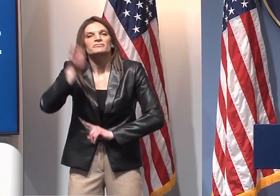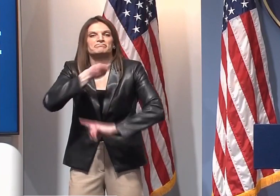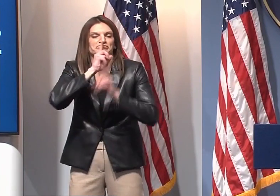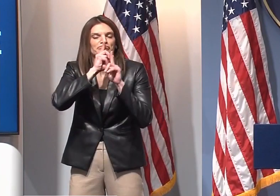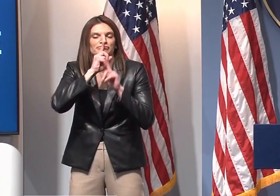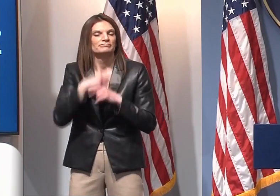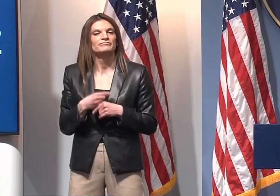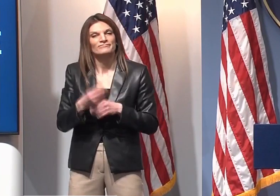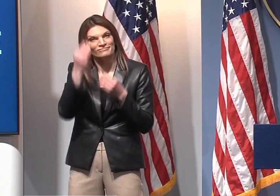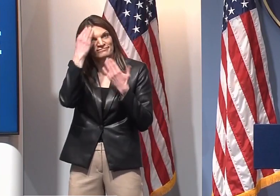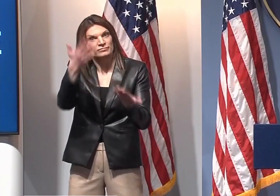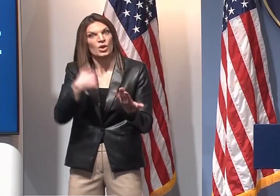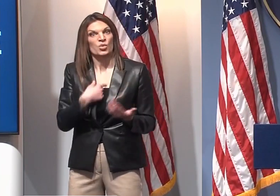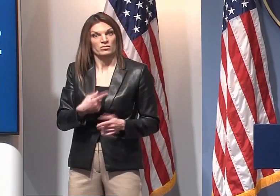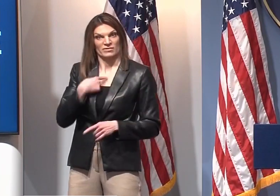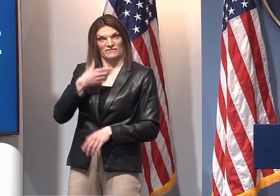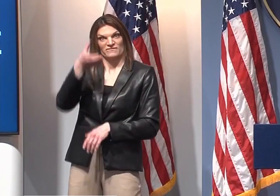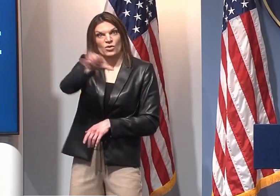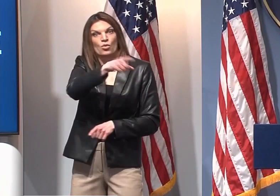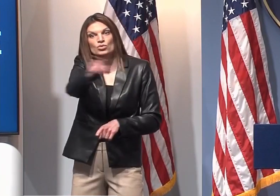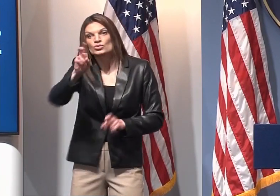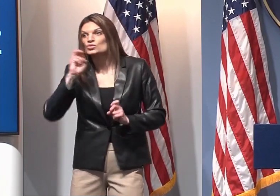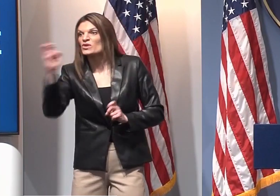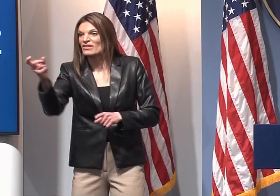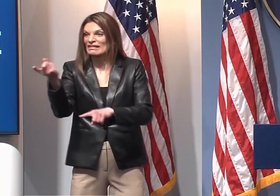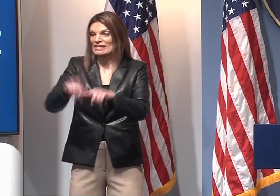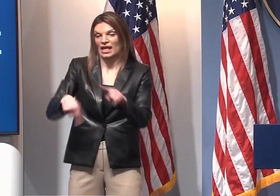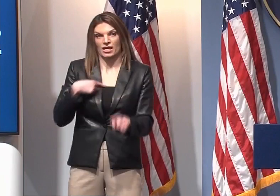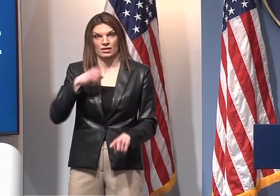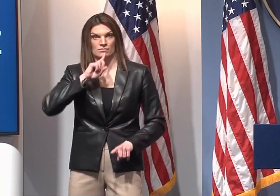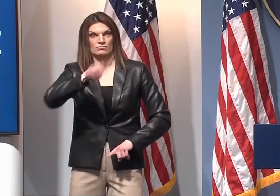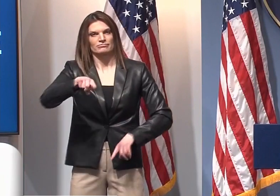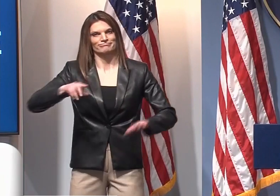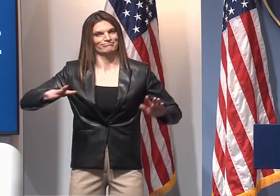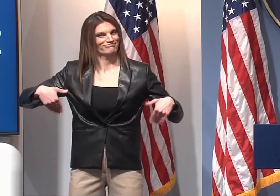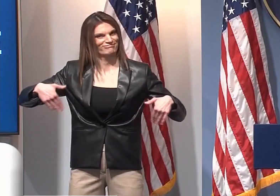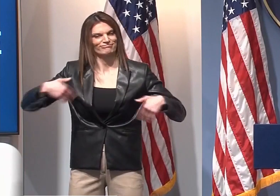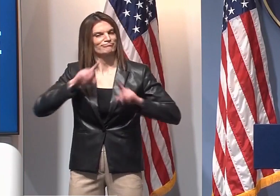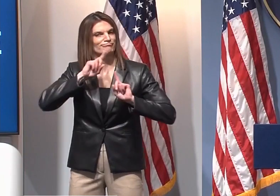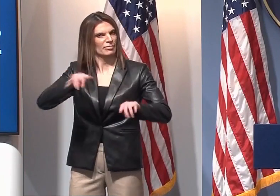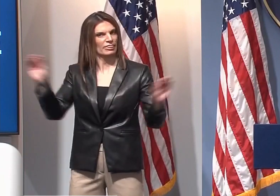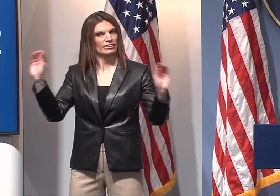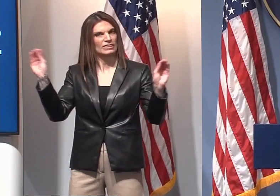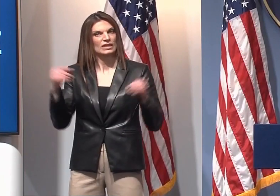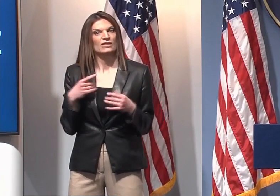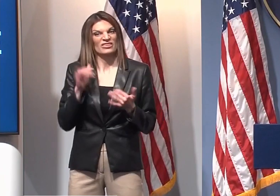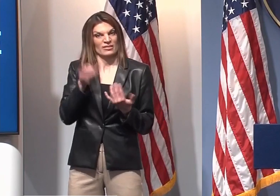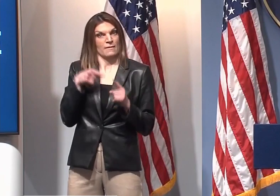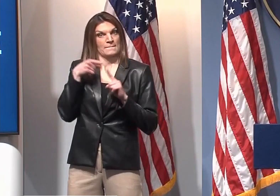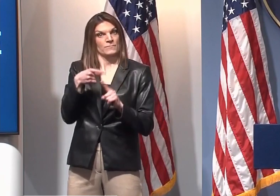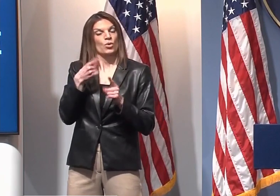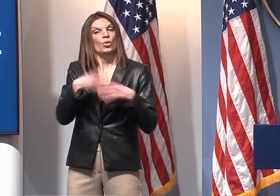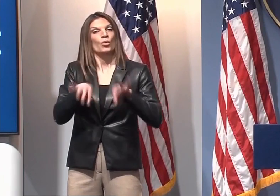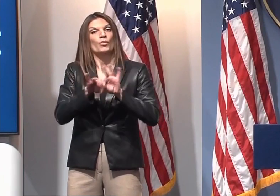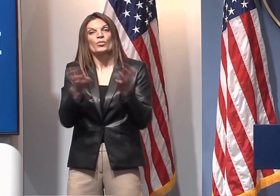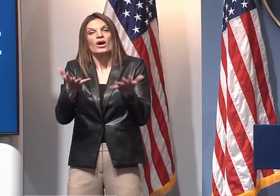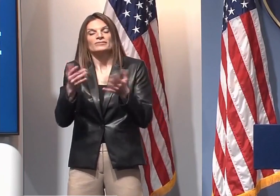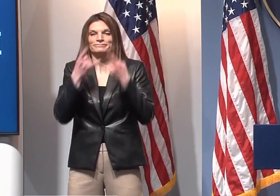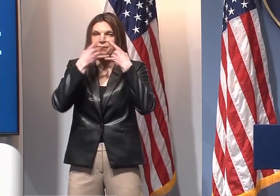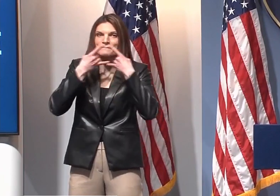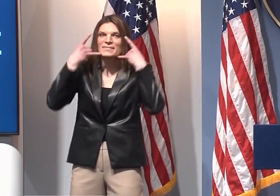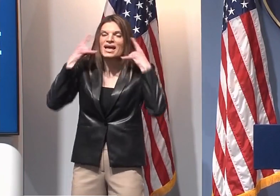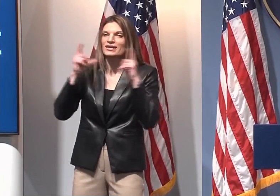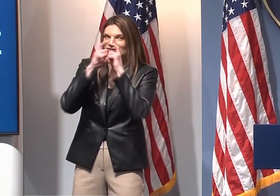done is to ask people to be smart, to get vaccinated, to mask up. That is the key to traveling